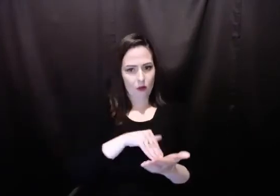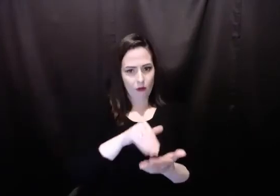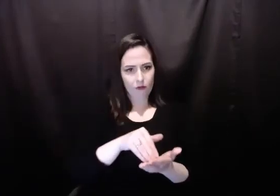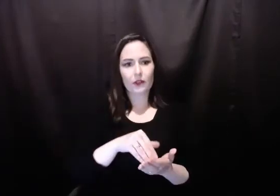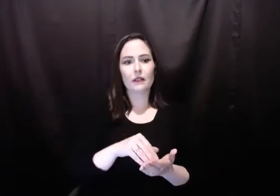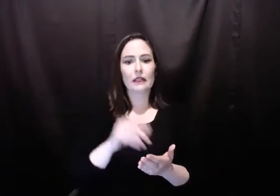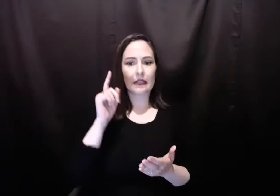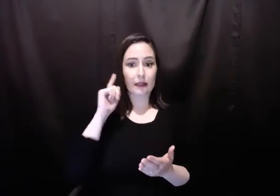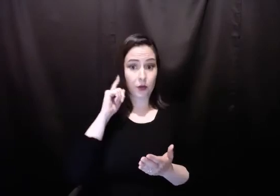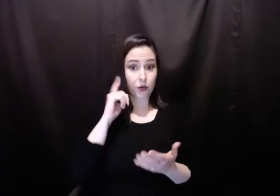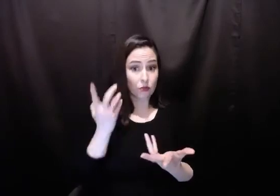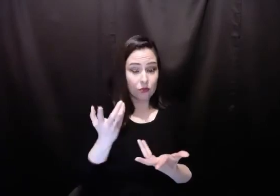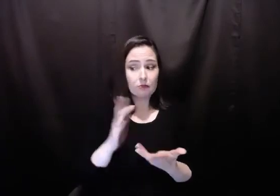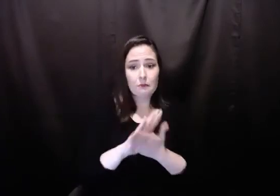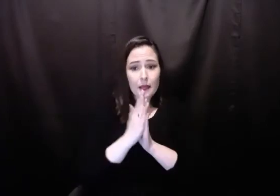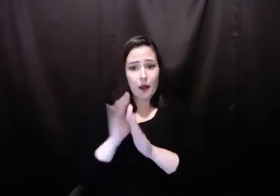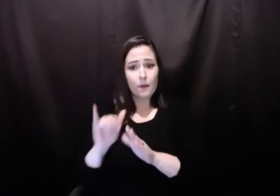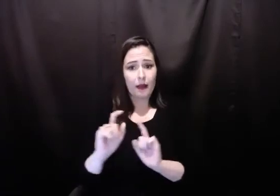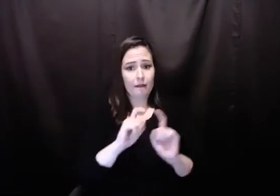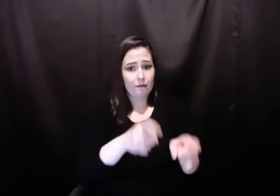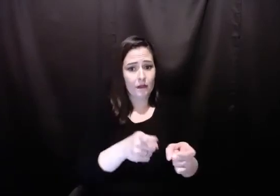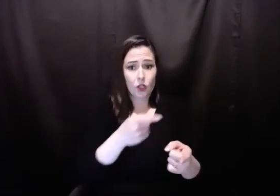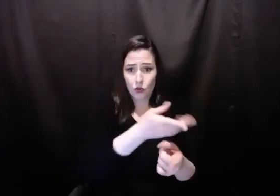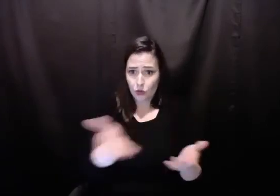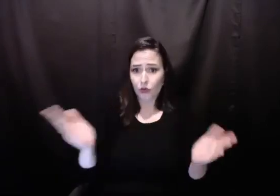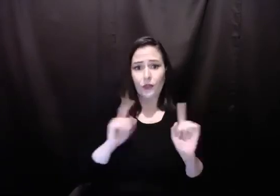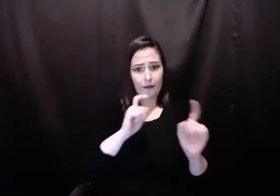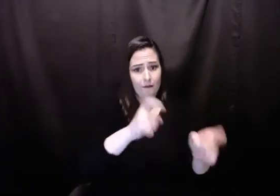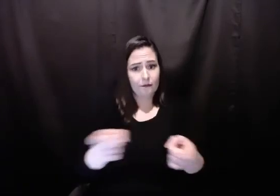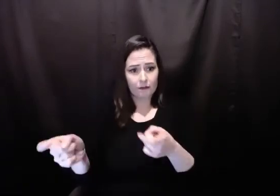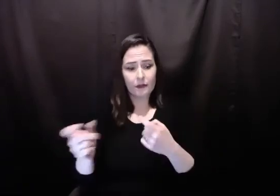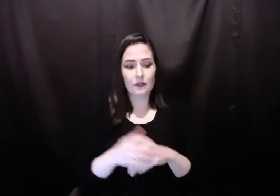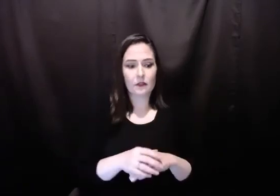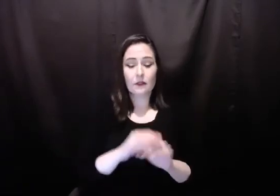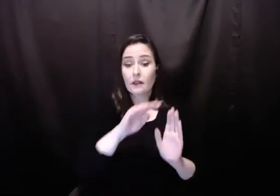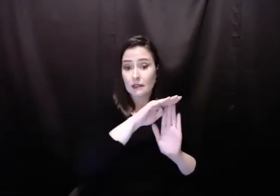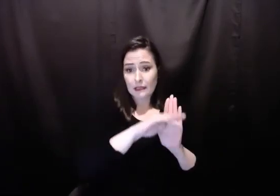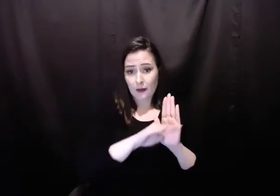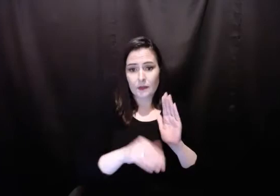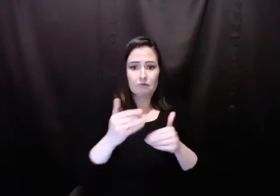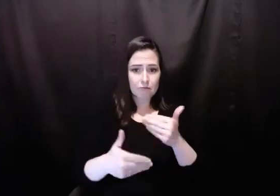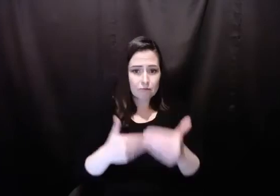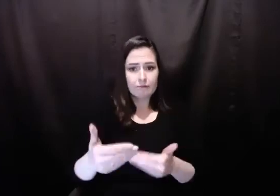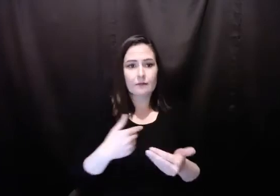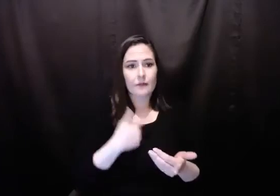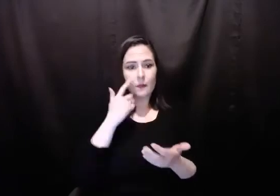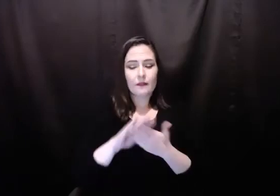I believe, 10, 11, 12, they really give us the opportunity to be the gift, for sure. If I'm willing to